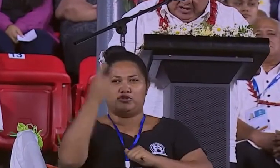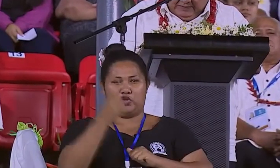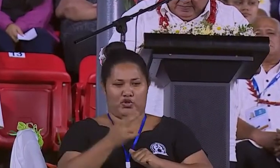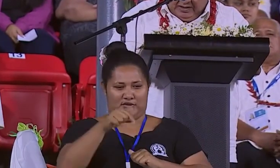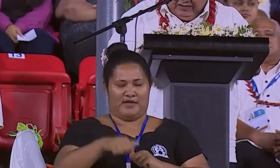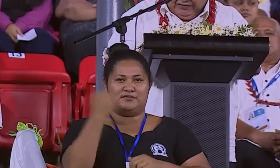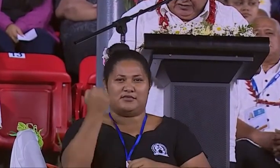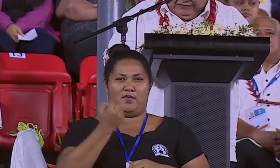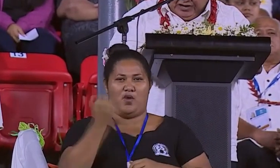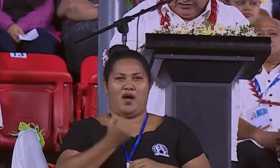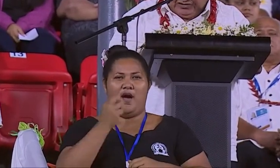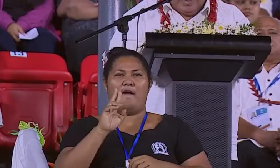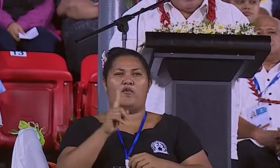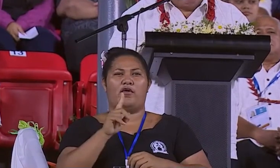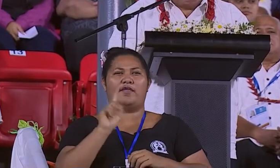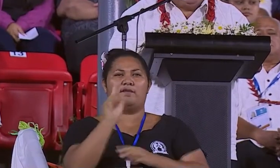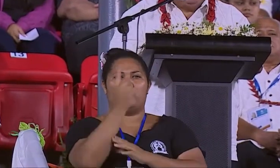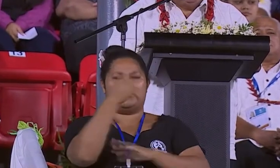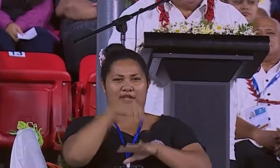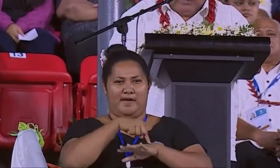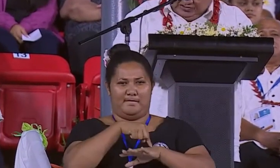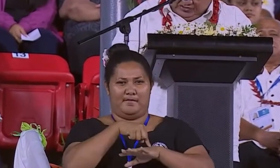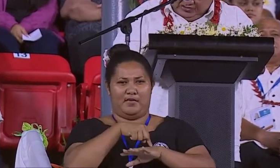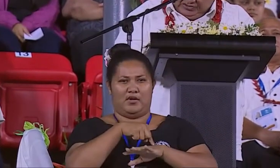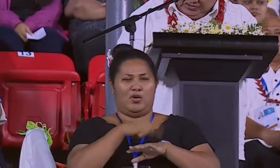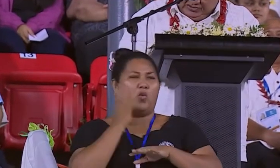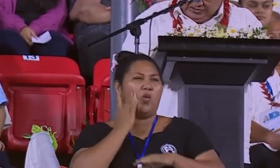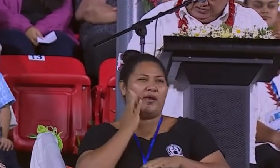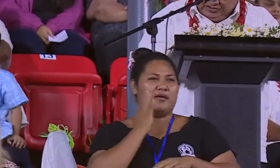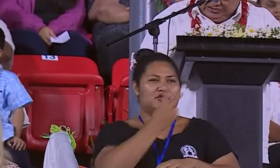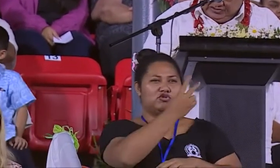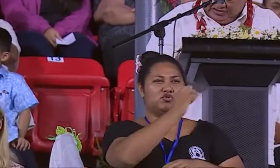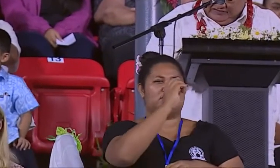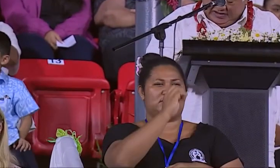to Samoa for the first time since